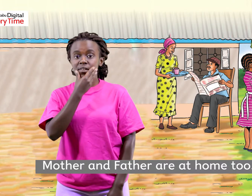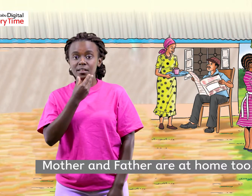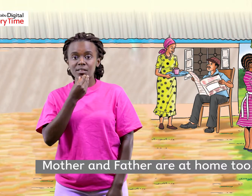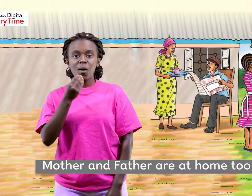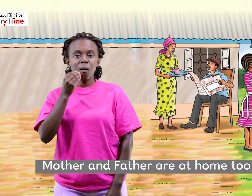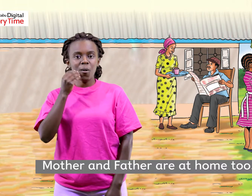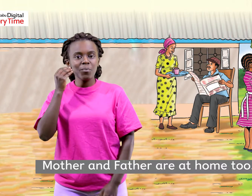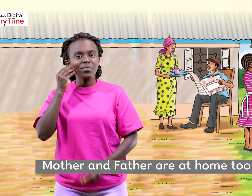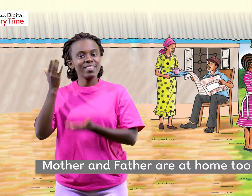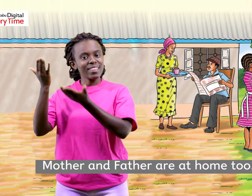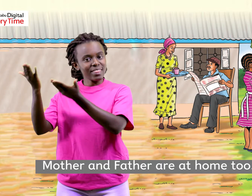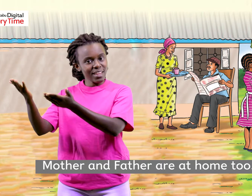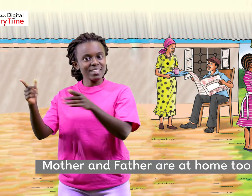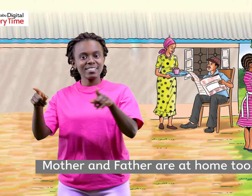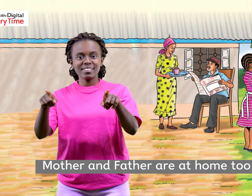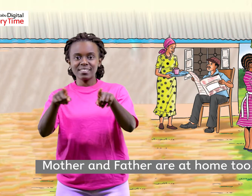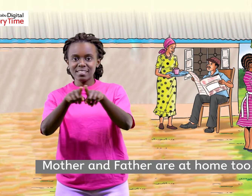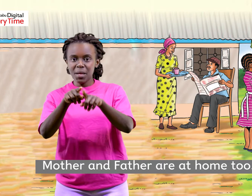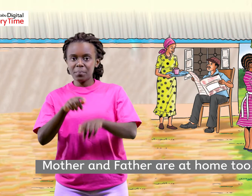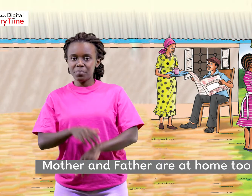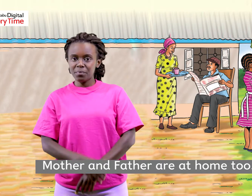Mother and father are at home too.